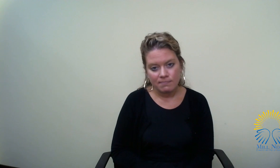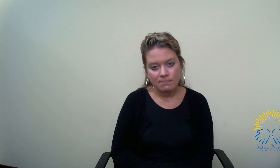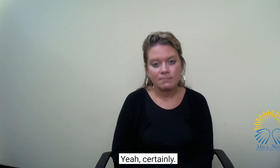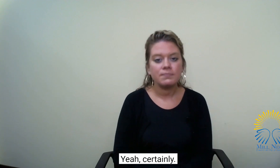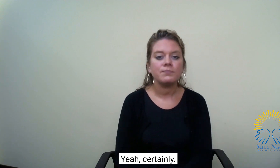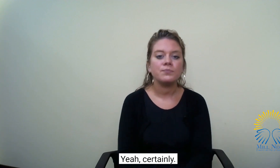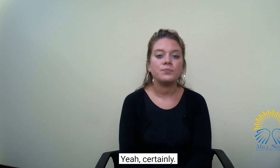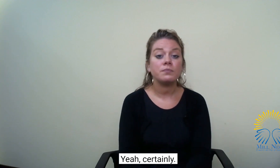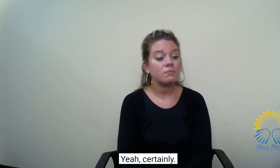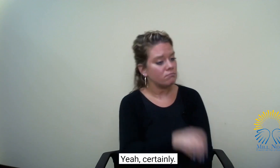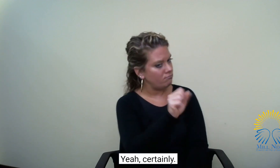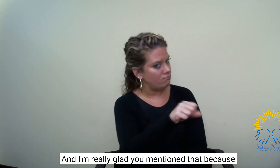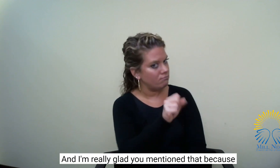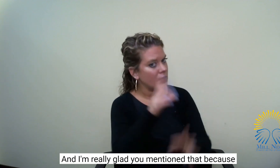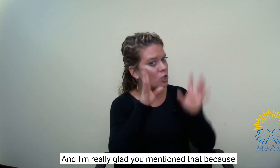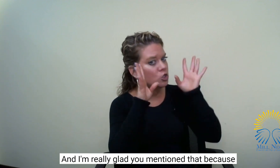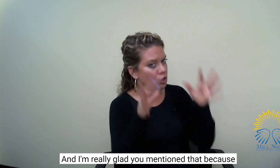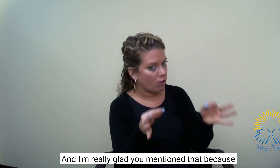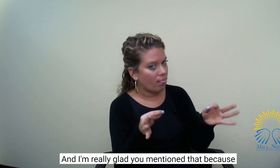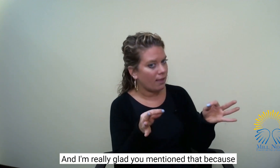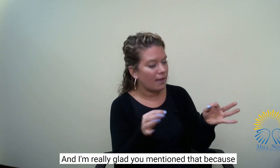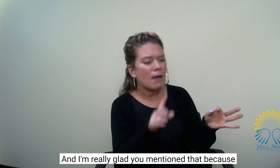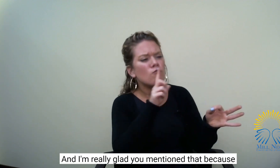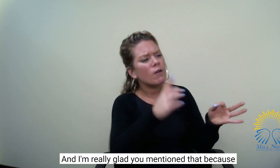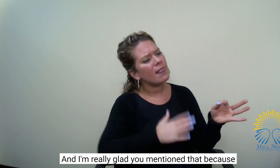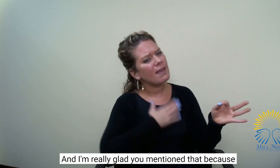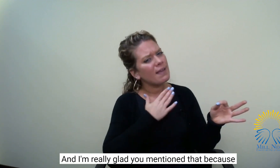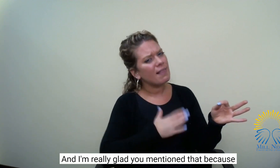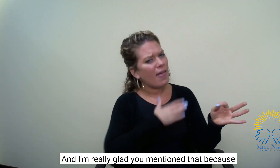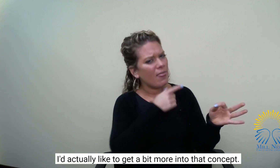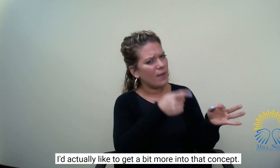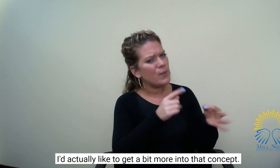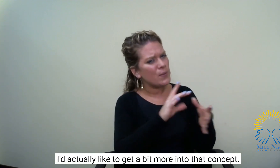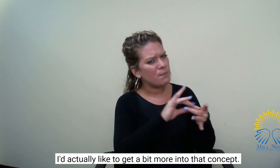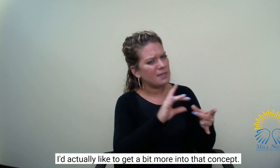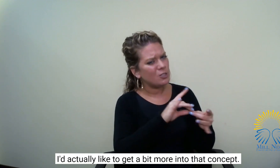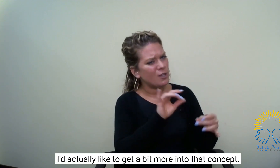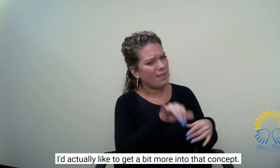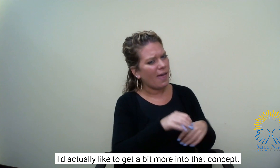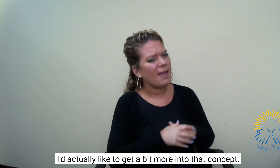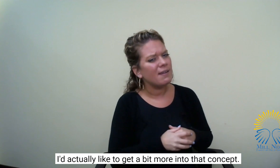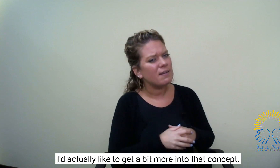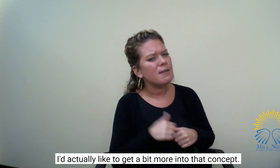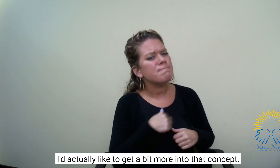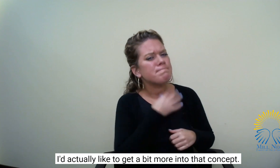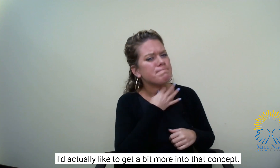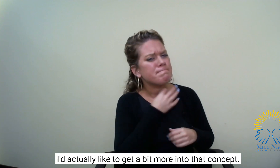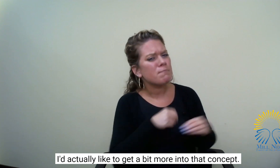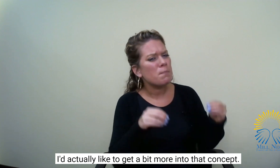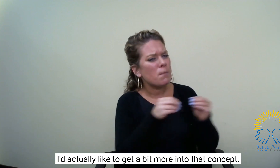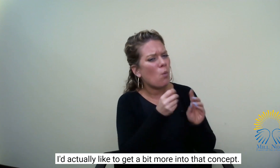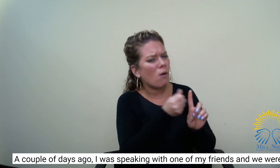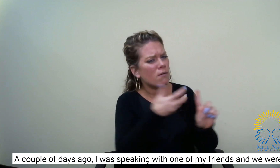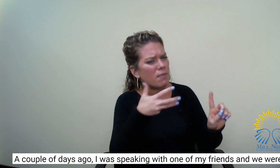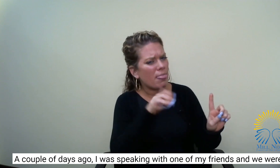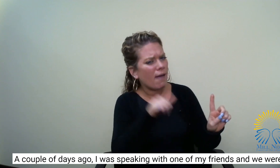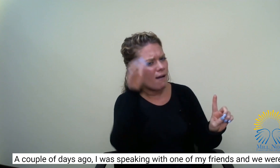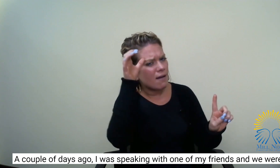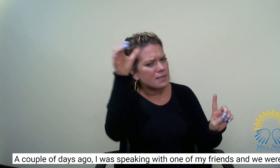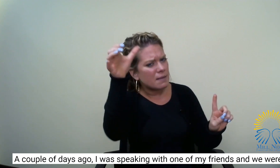Yeah, certainly. And I'm really glad you mentioned that, because I'd actually like to get a bit more into that concept. A couple of days ago, I was